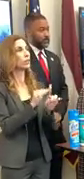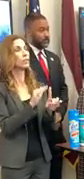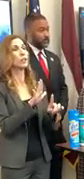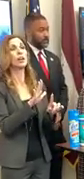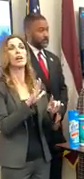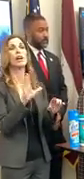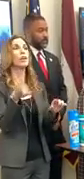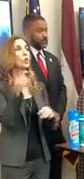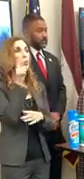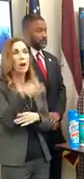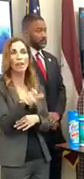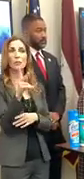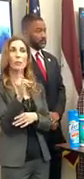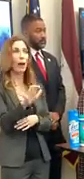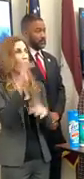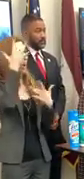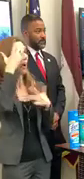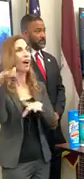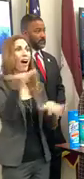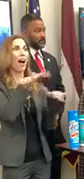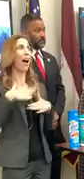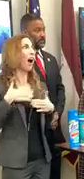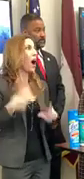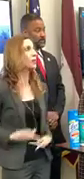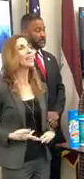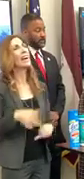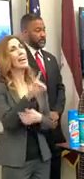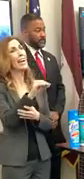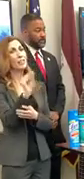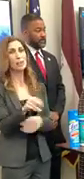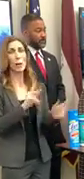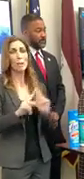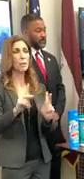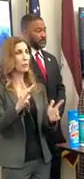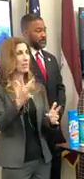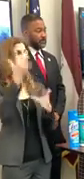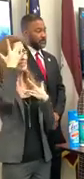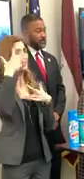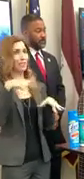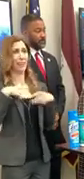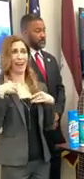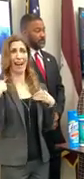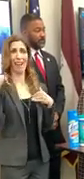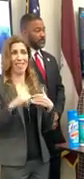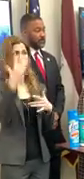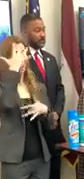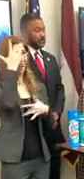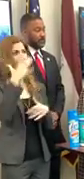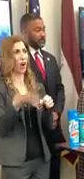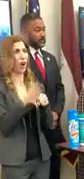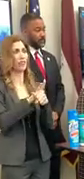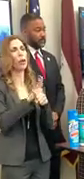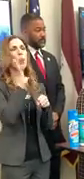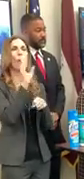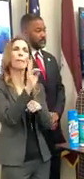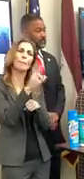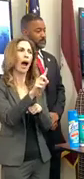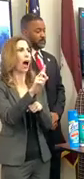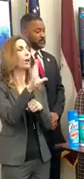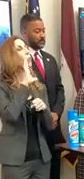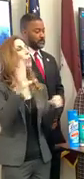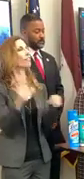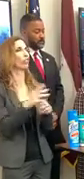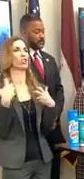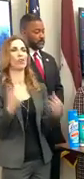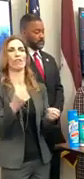needs to panic, that 80% of the people who get this disease have mild symptoms and will recover